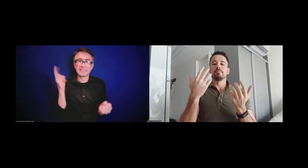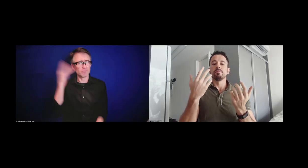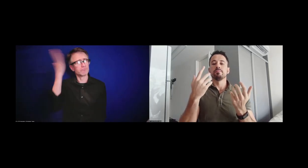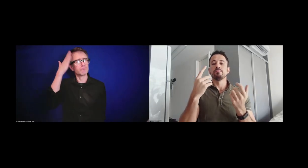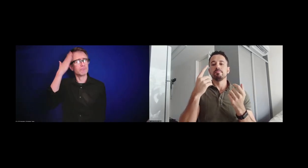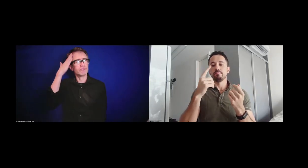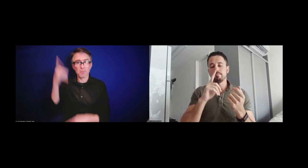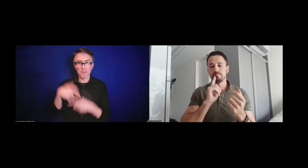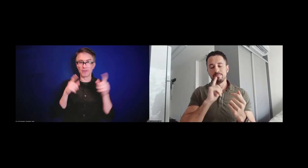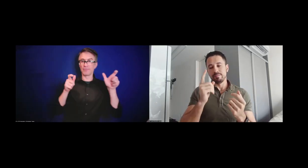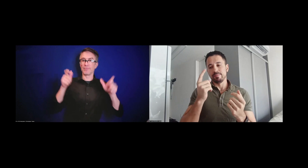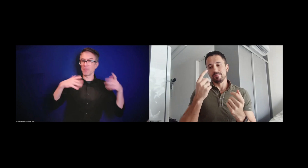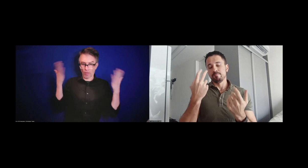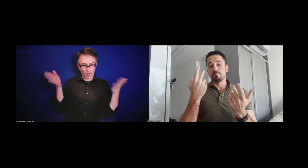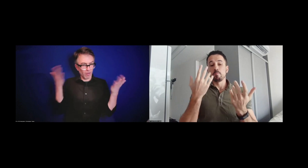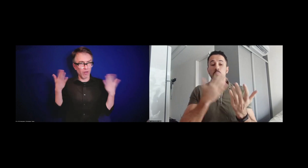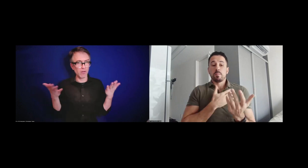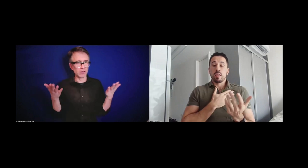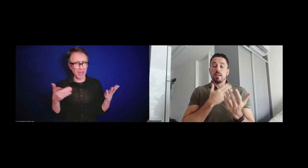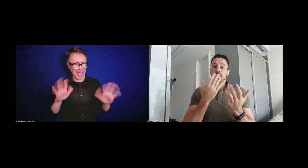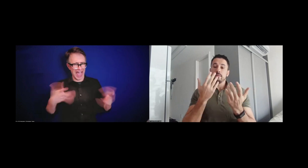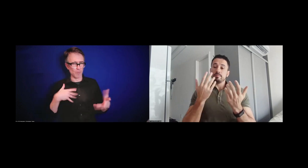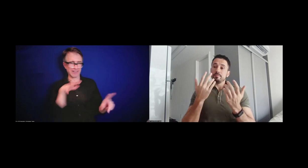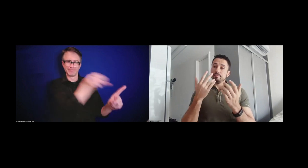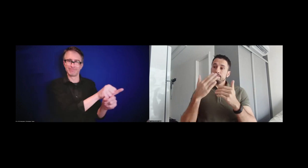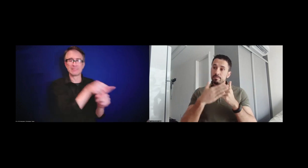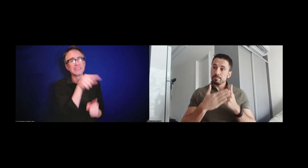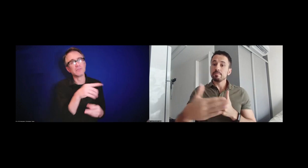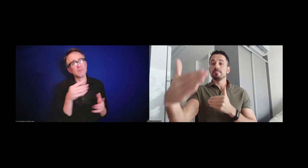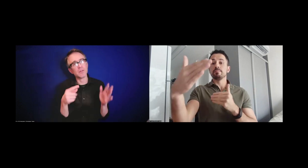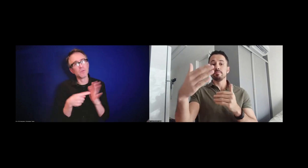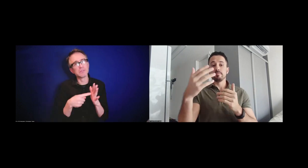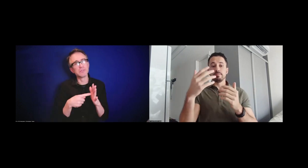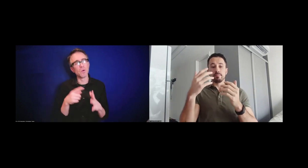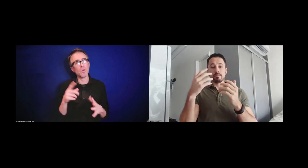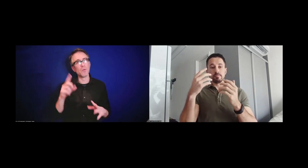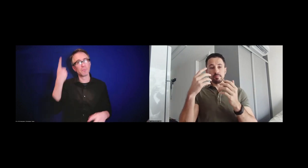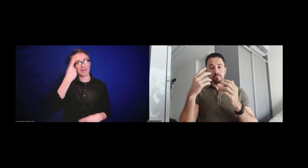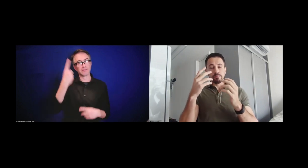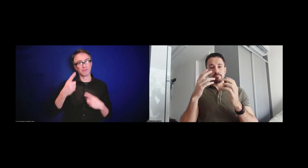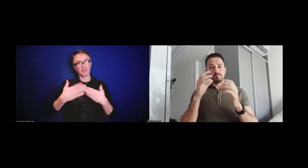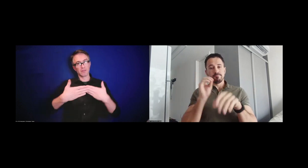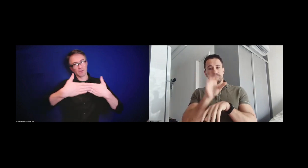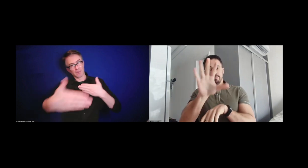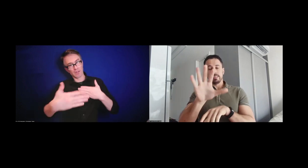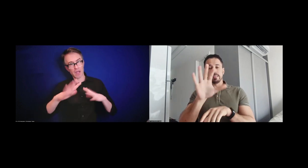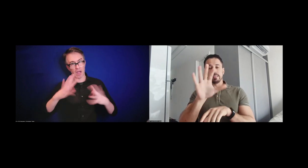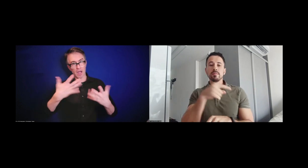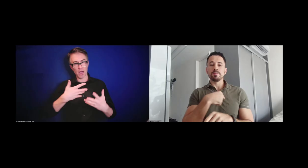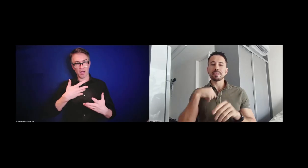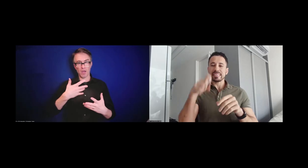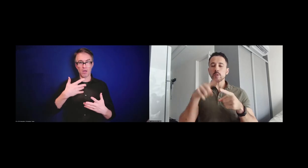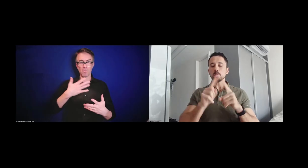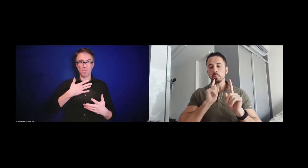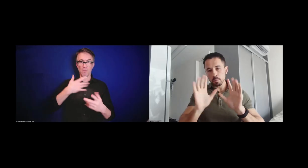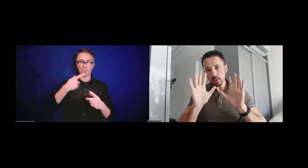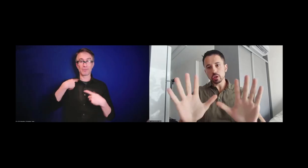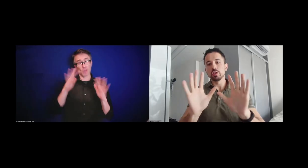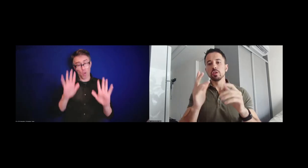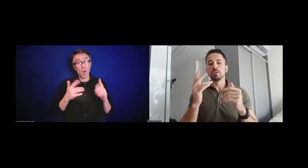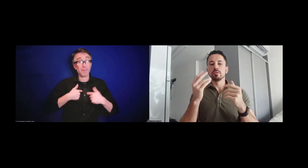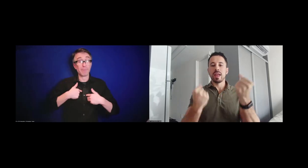probably not. So getting data in a different and more unique ways is really important because you're getting stories that are otherwise not